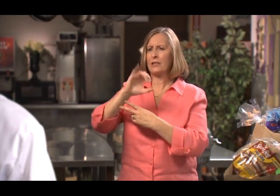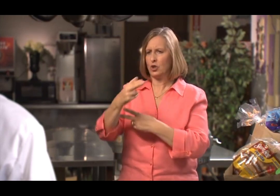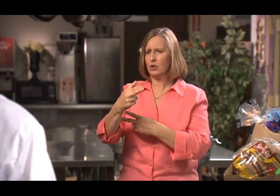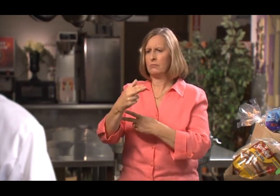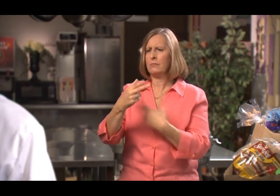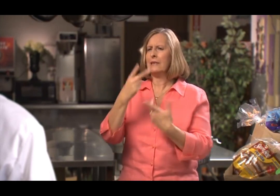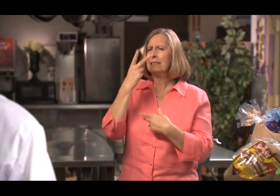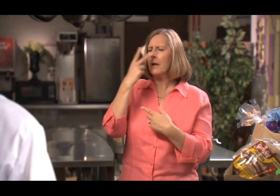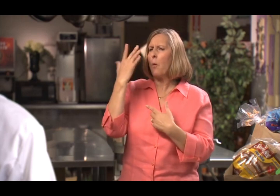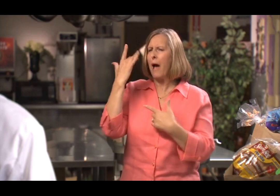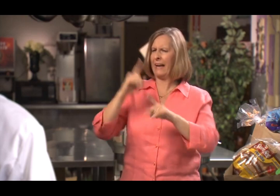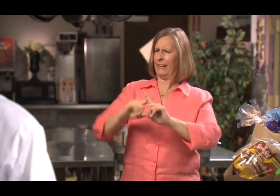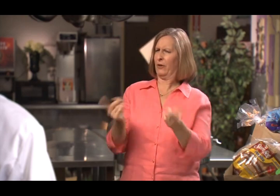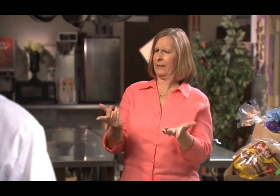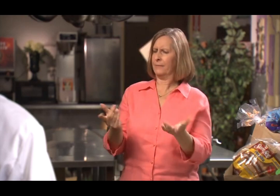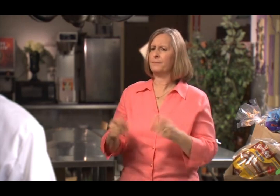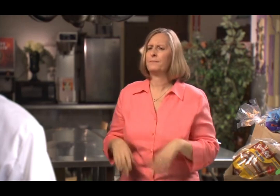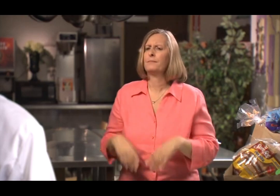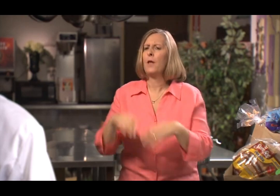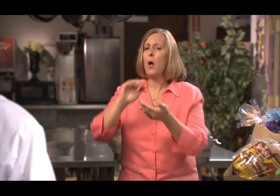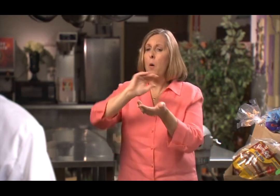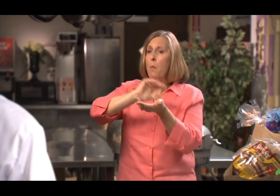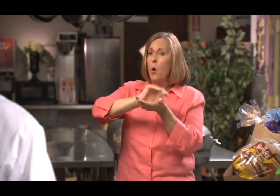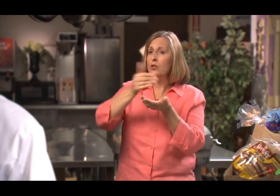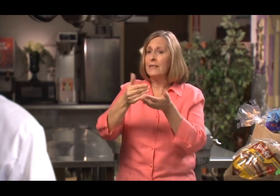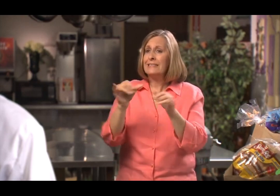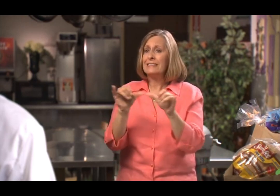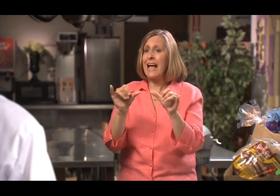portion size for both is 2 tablespoons.